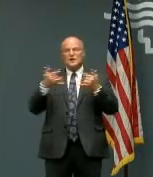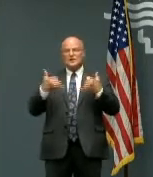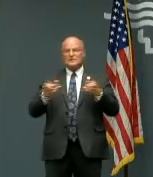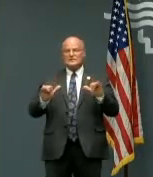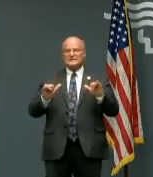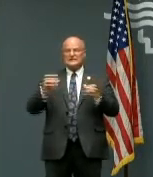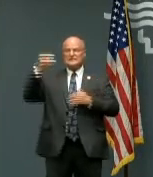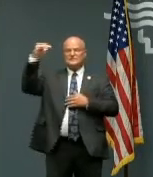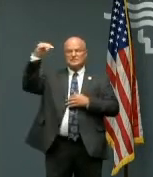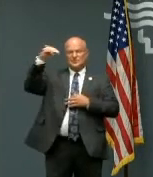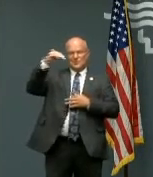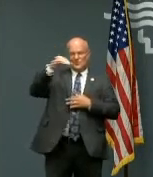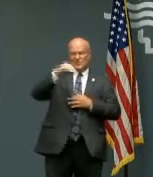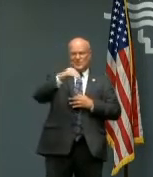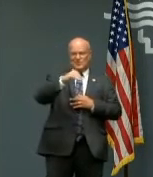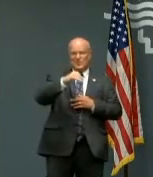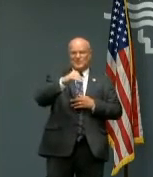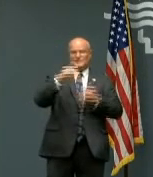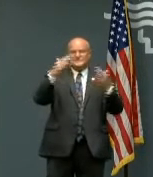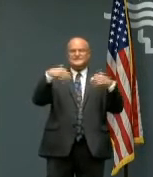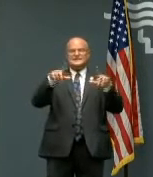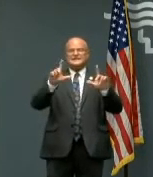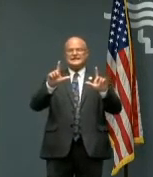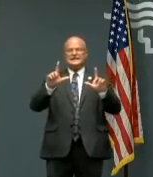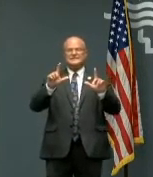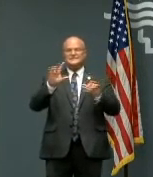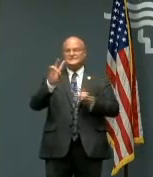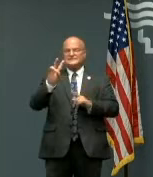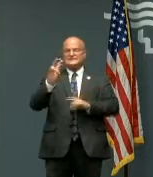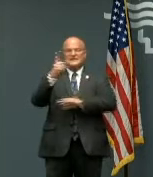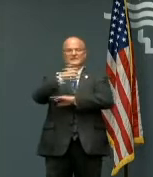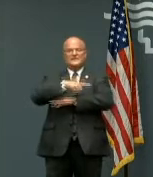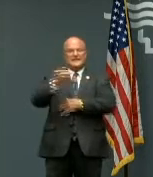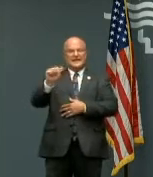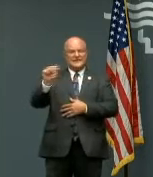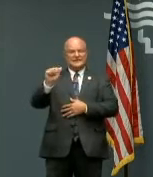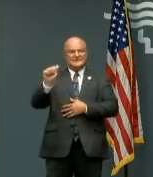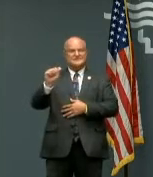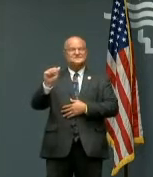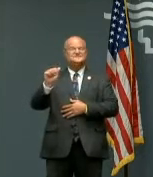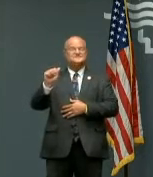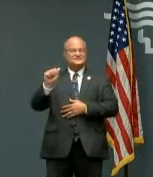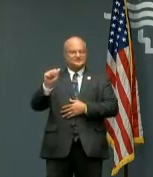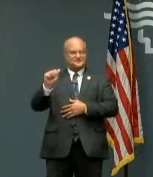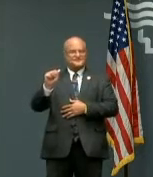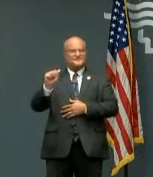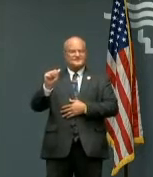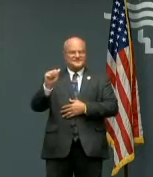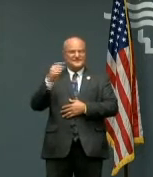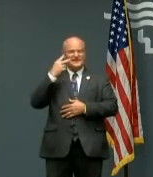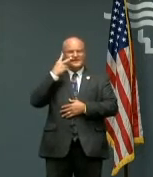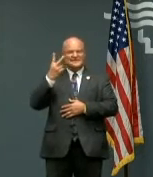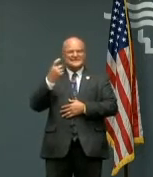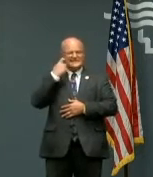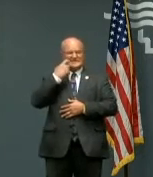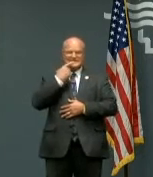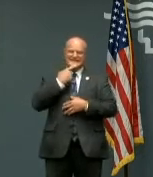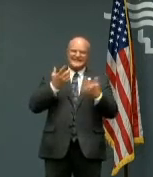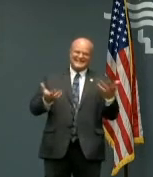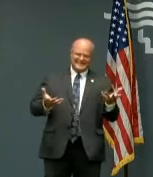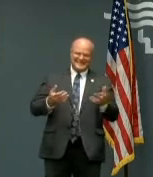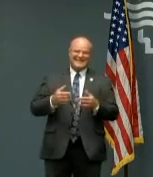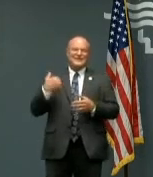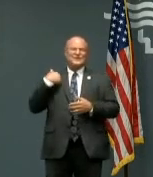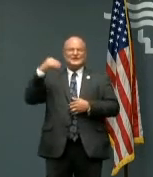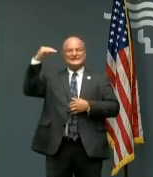in that downward trend. If you go to the next one, the 7-day rolling average, you can see what I just said,